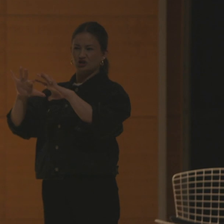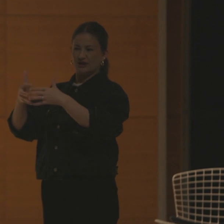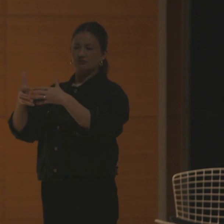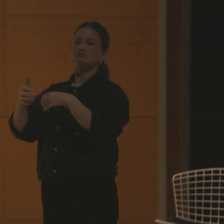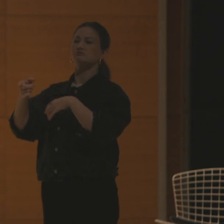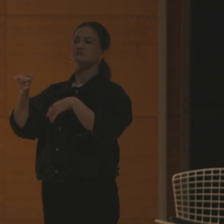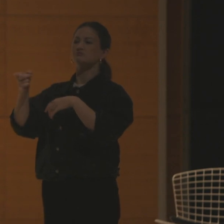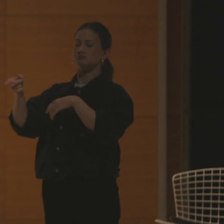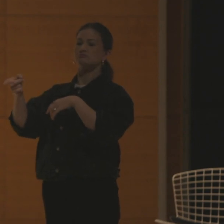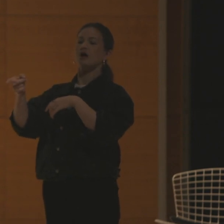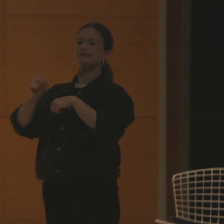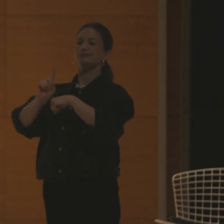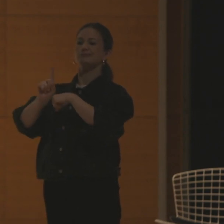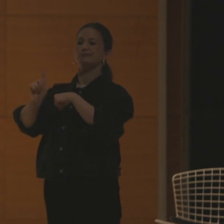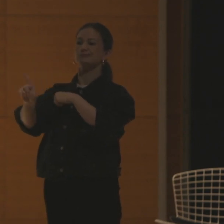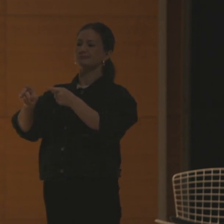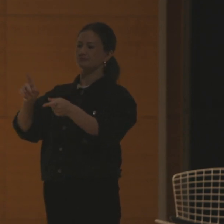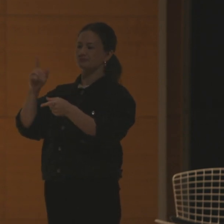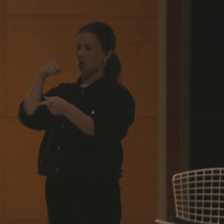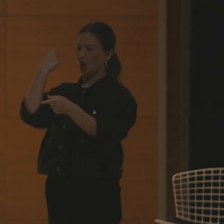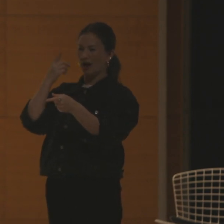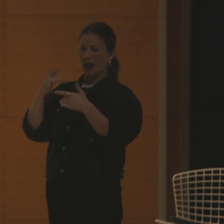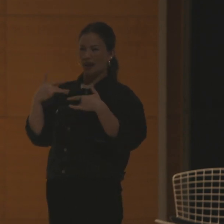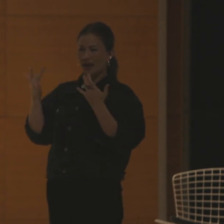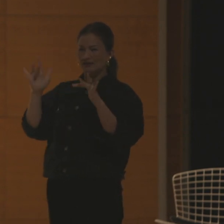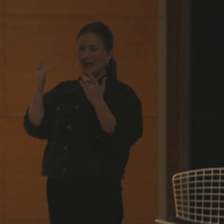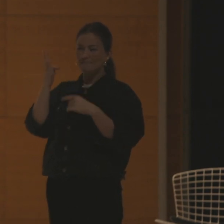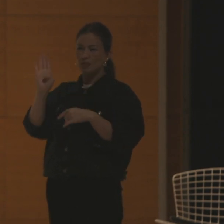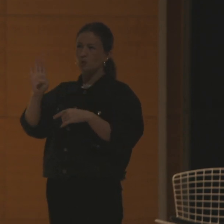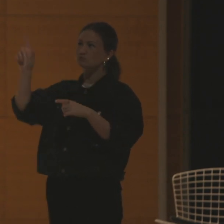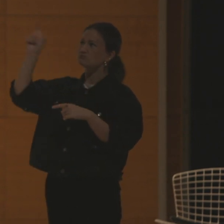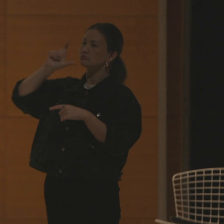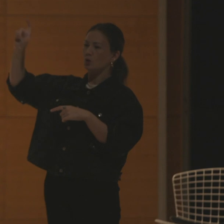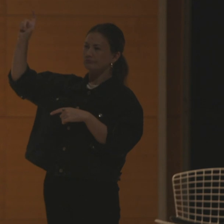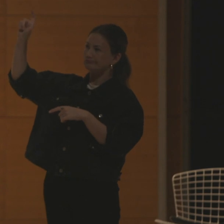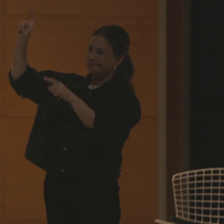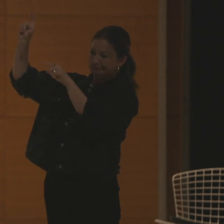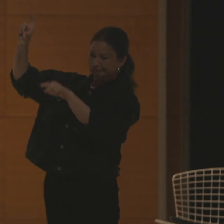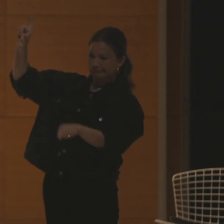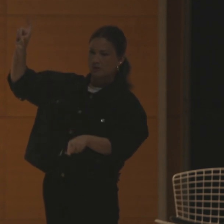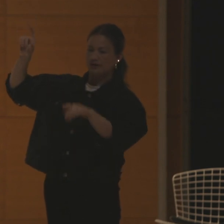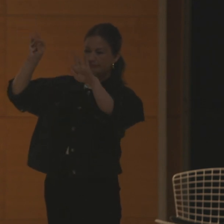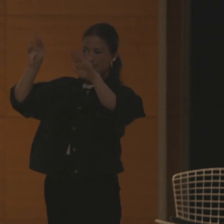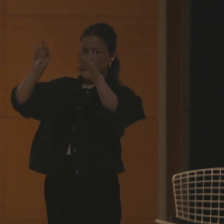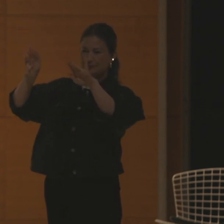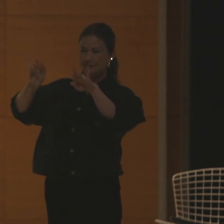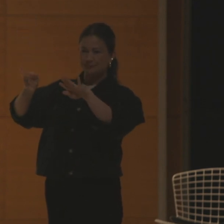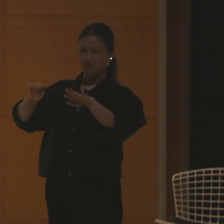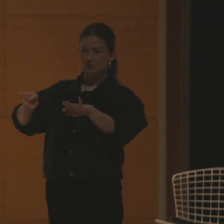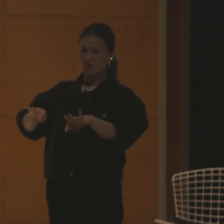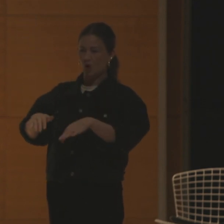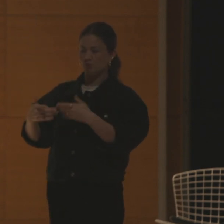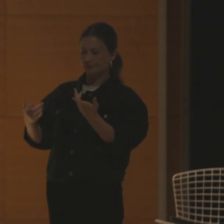shining white blue under a full moon. The sidewalk on the bridge hadn't been shoveled since the last nor'easter crap snow in